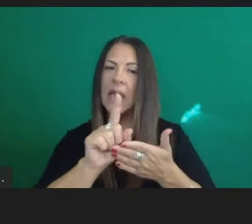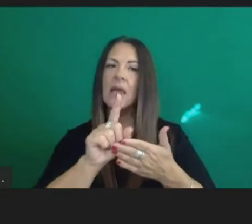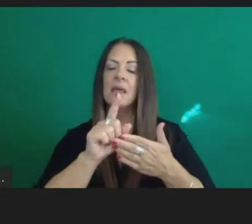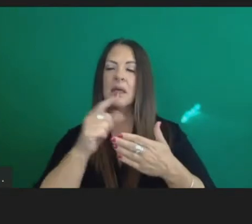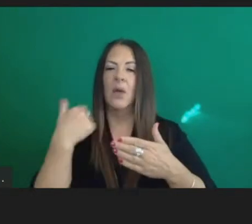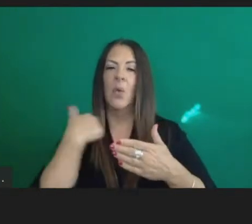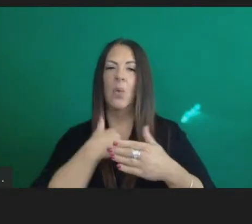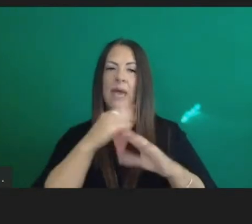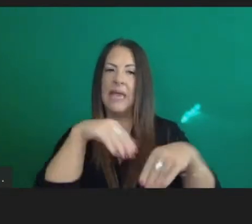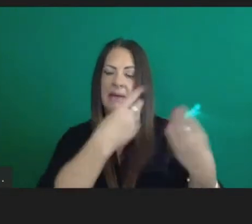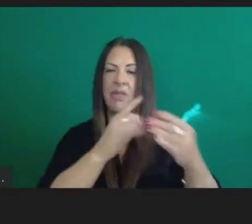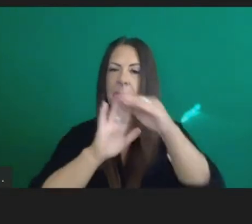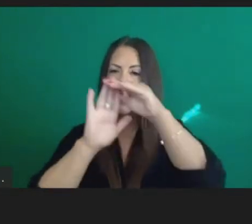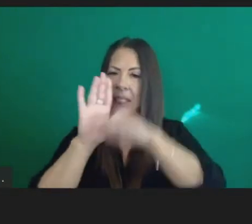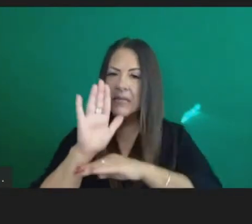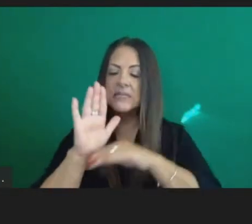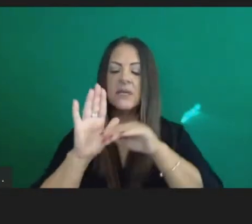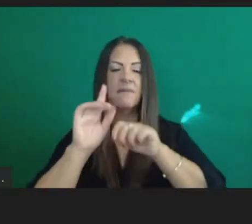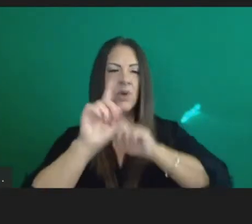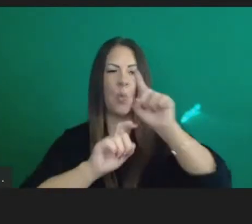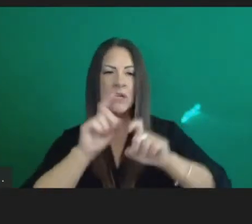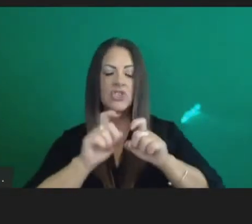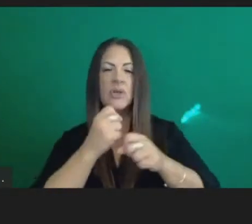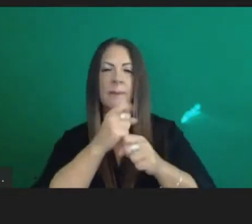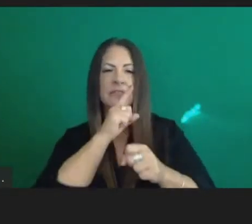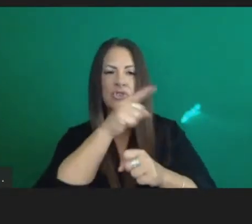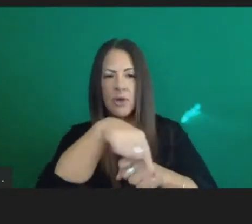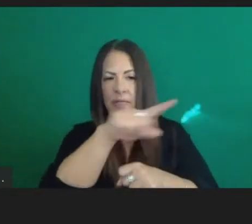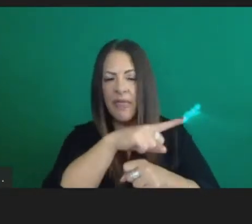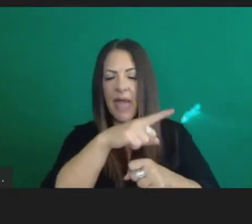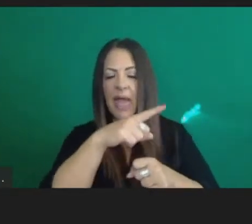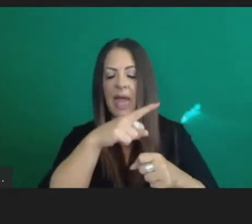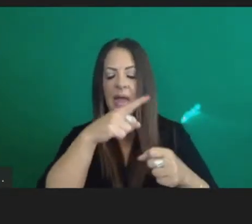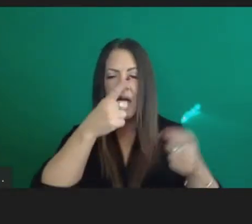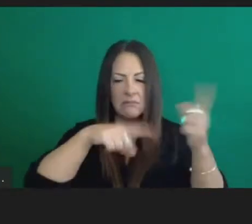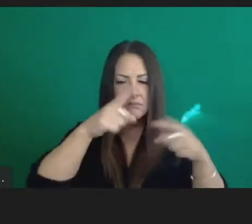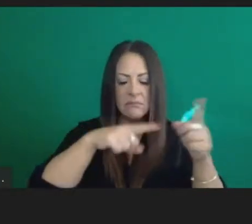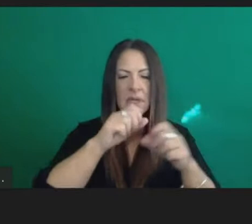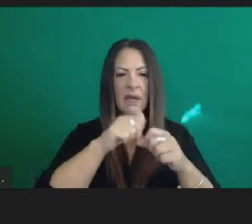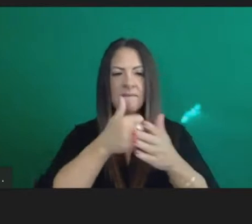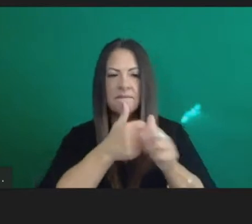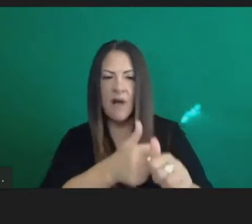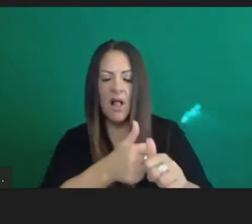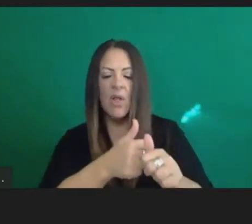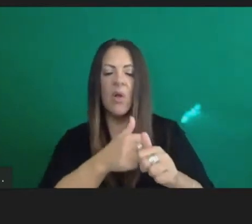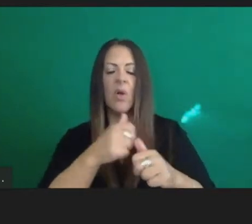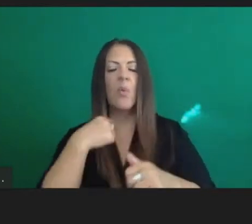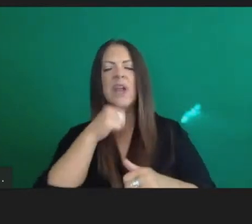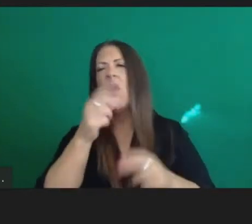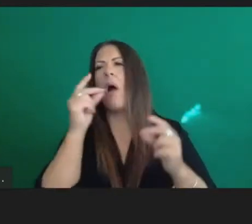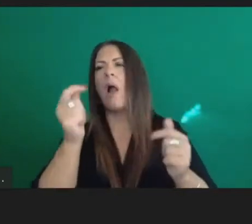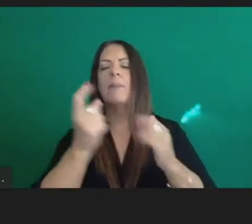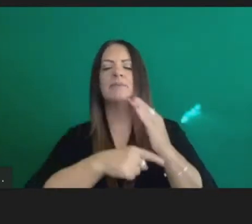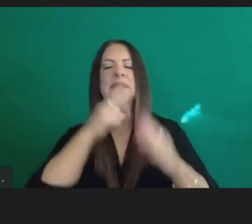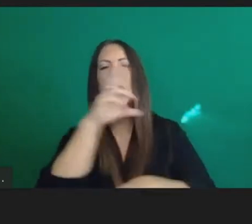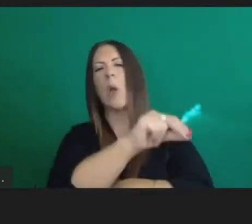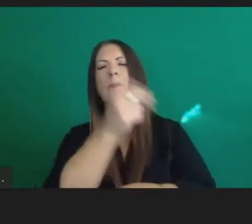questions before really finalizing that tier assignment. So no, it's not an automatic, and yes, it